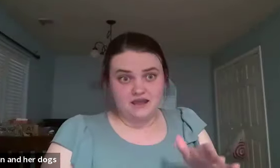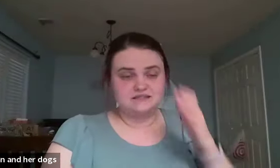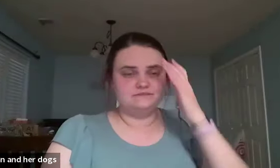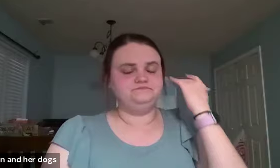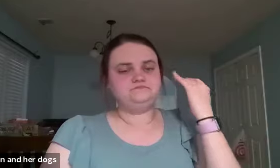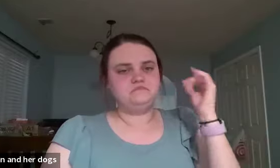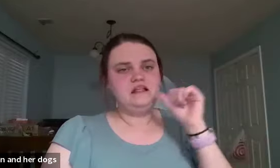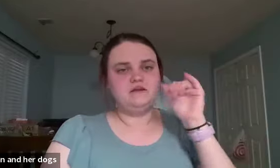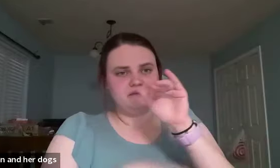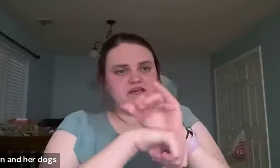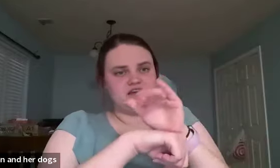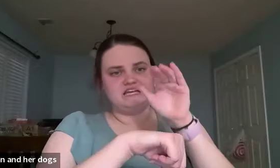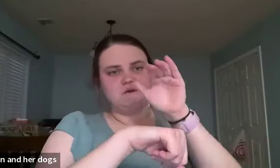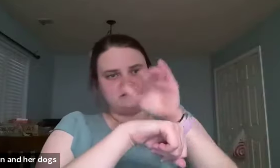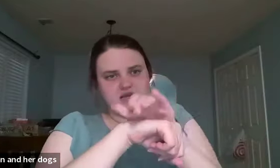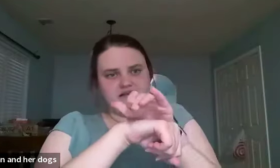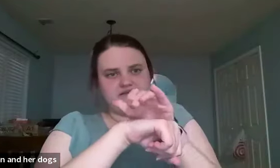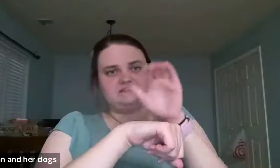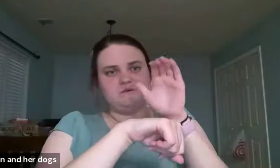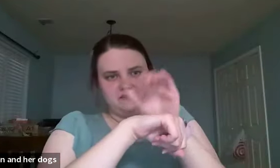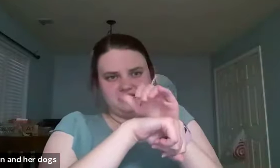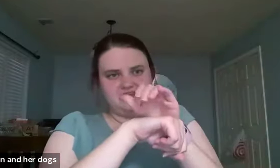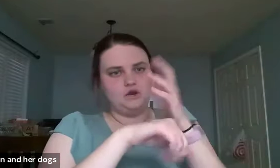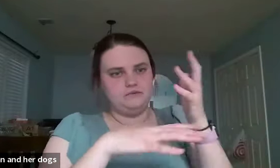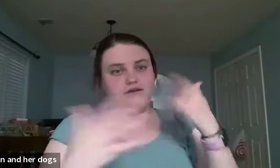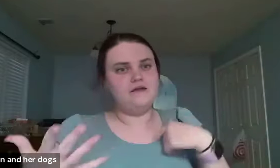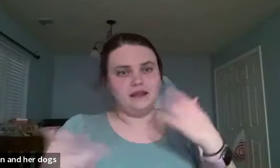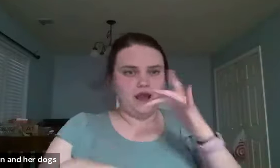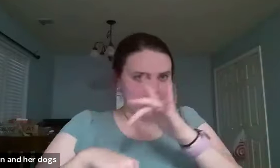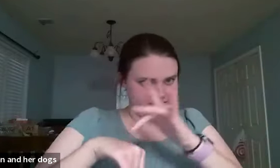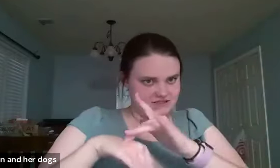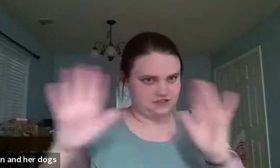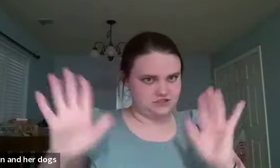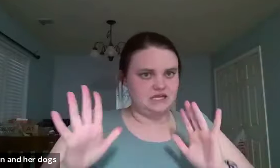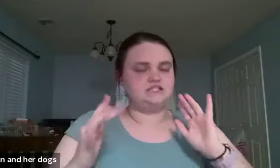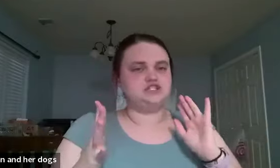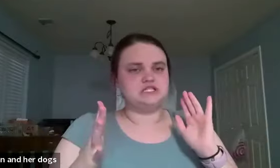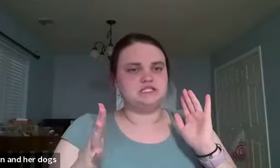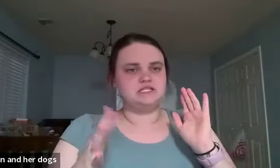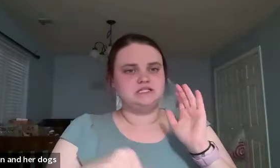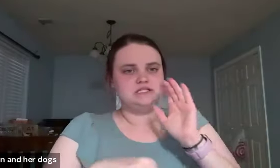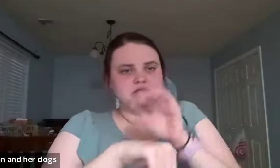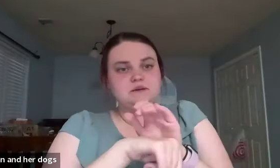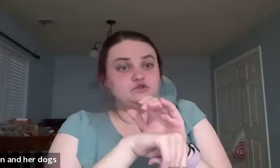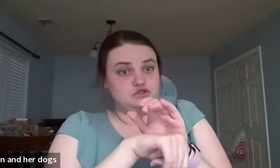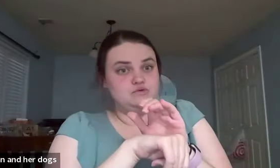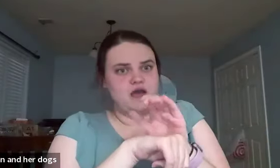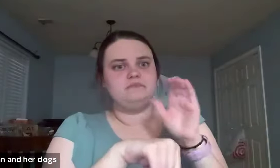that can be, because that's why I was kind of like, that's why I think I did that open. Not like I have a touch thing. It's just some people do that